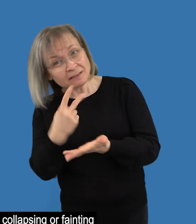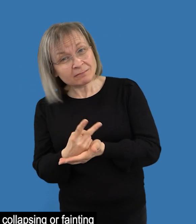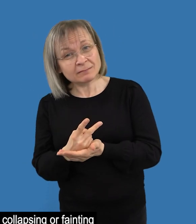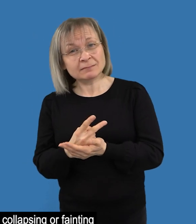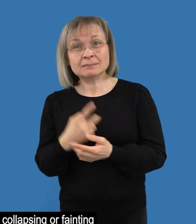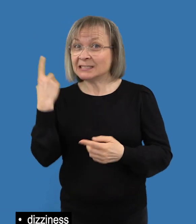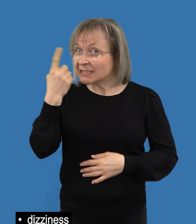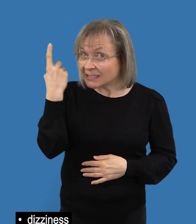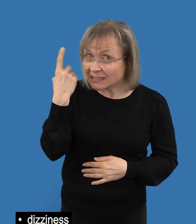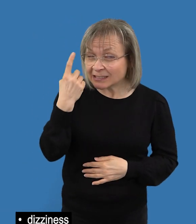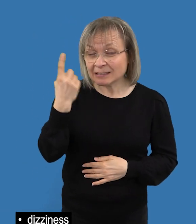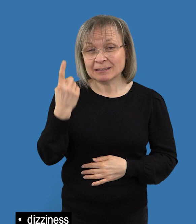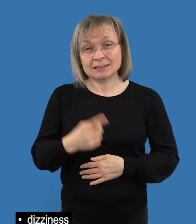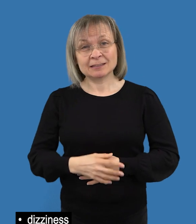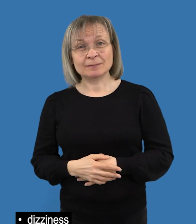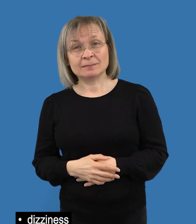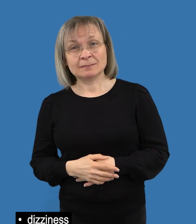collapsing or fainting, dizziness,